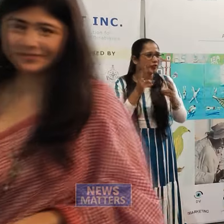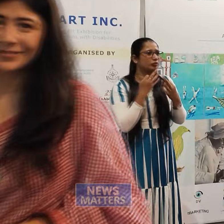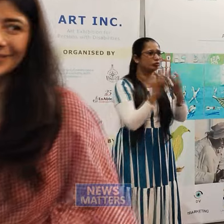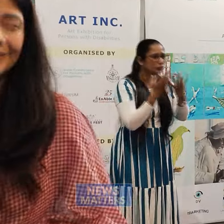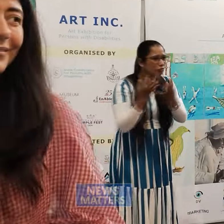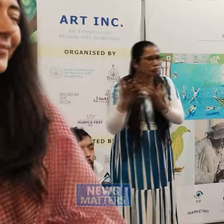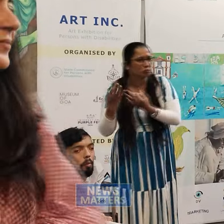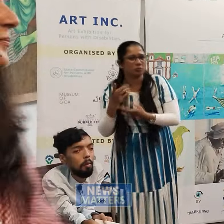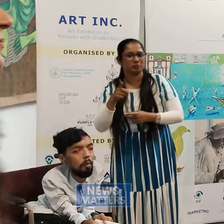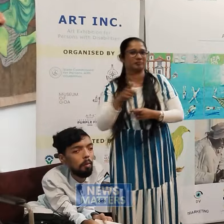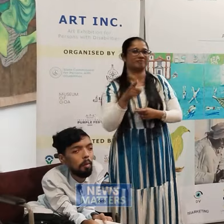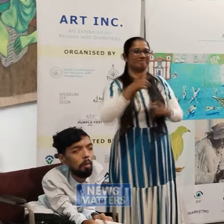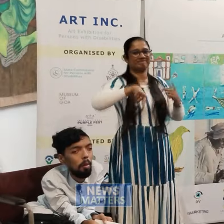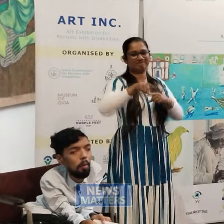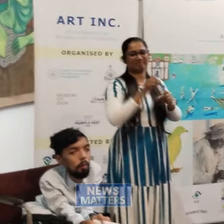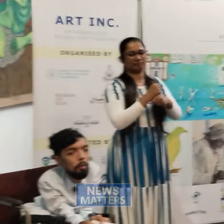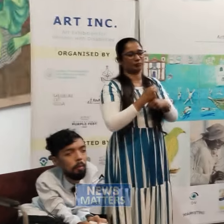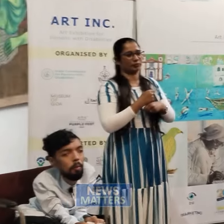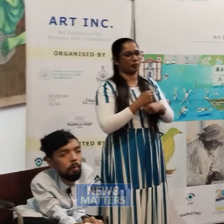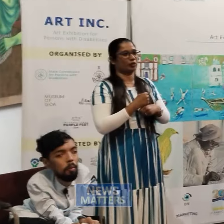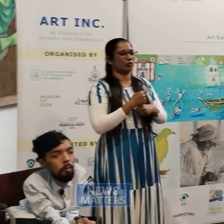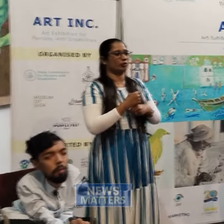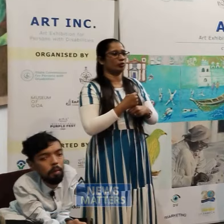please ask them to show